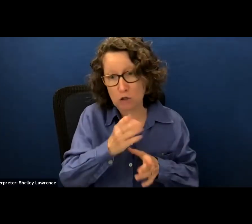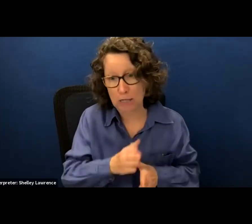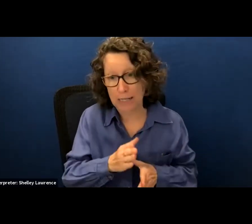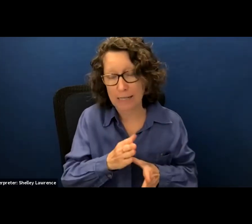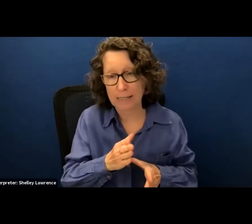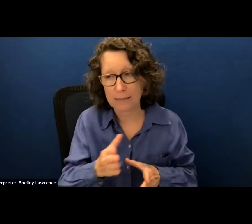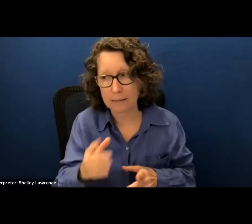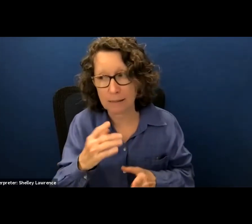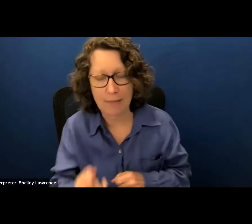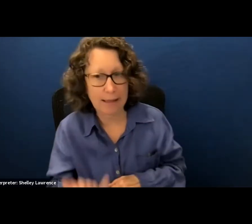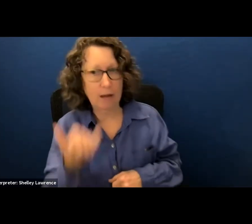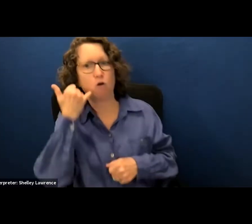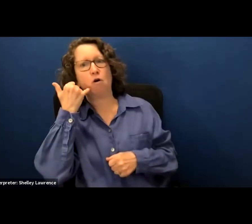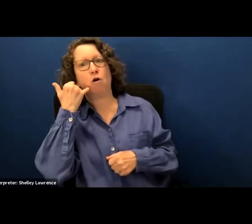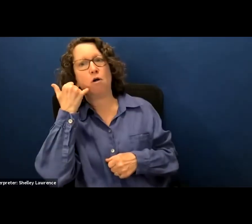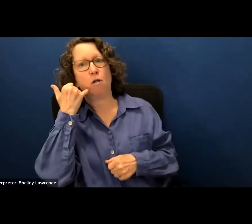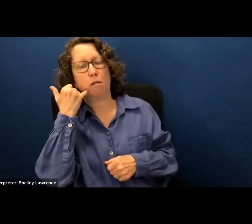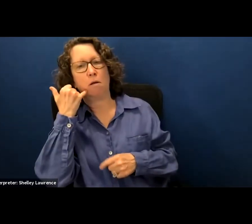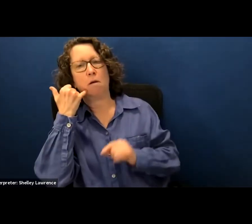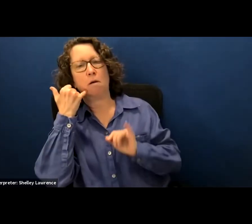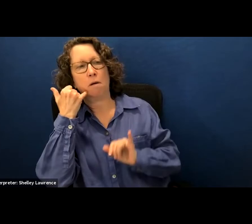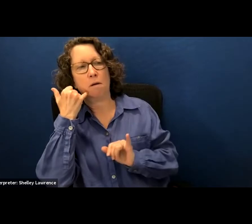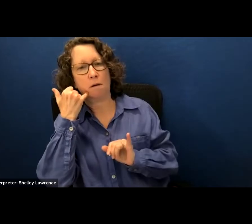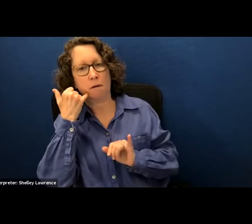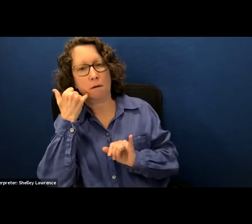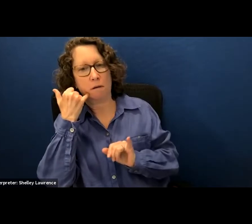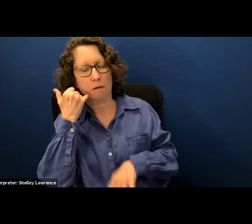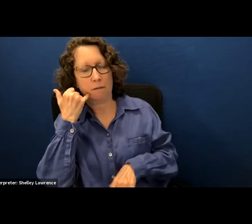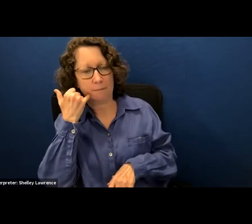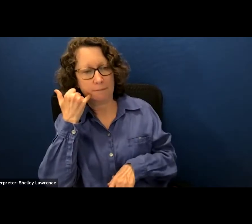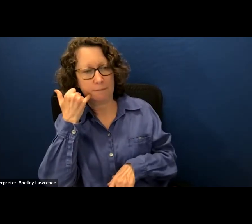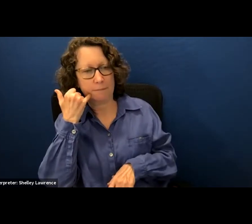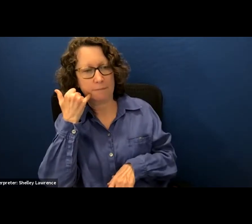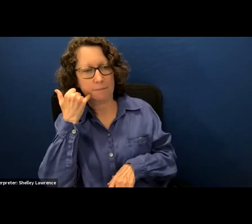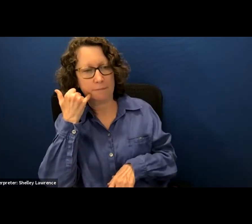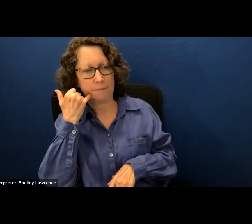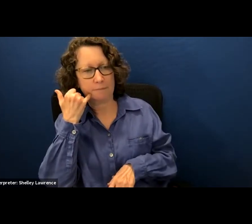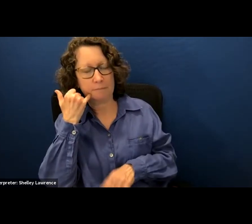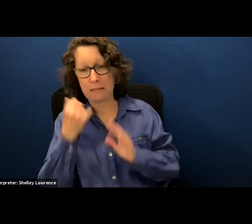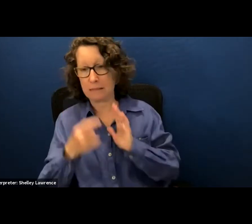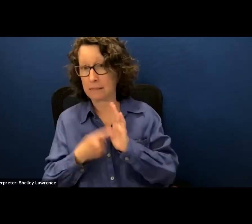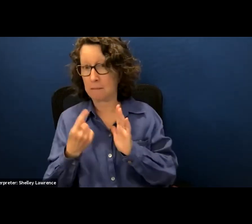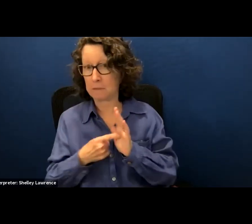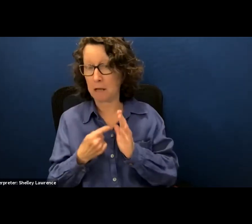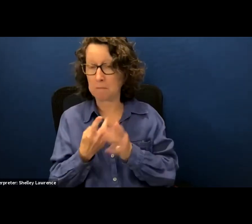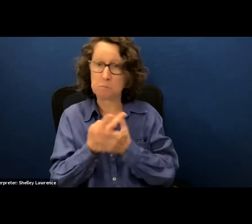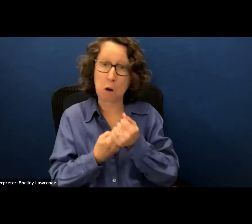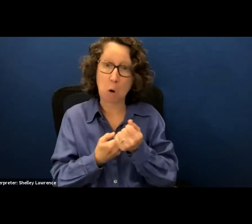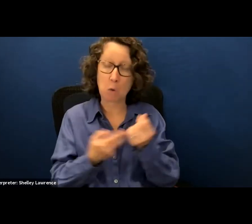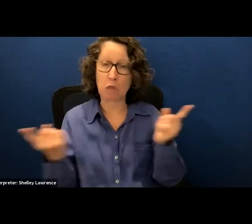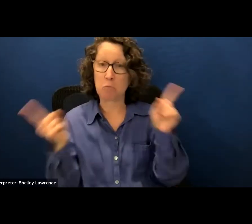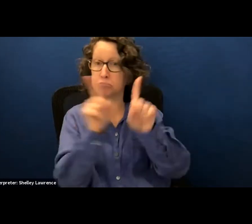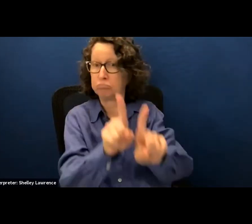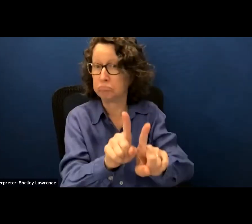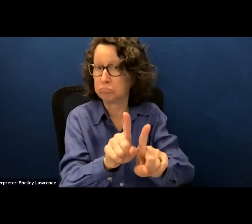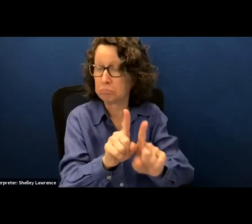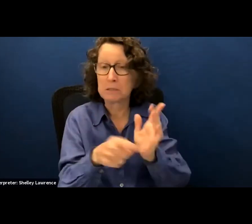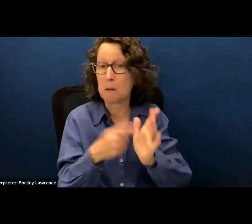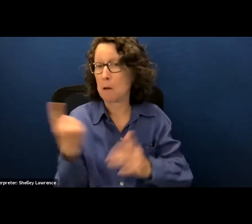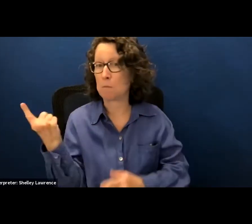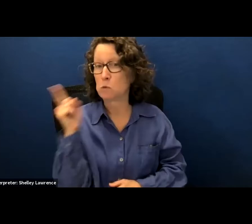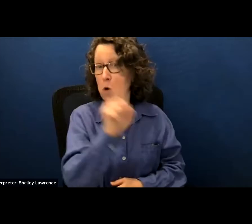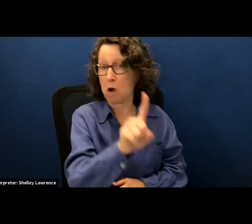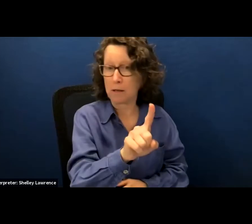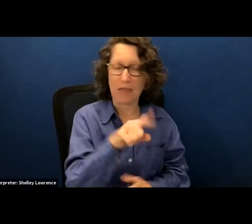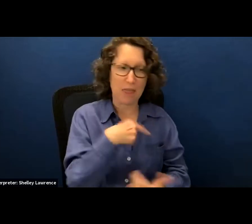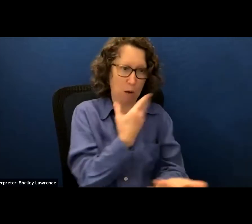receive a call. One of them will receive a call, and sometimes it's both of them. They will go as a team, and they will be at